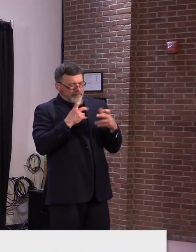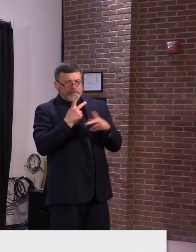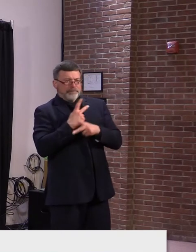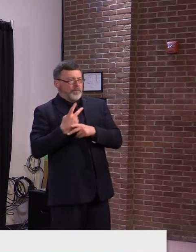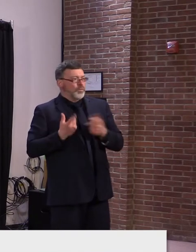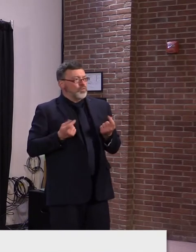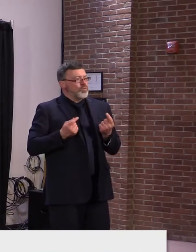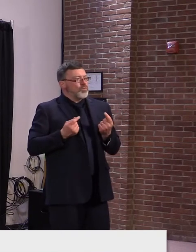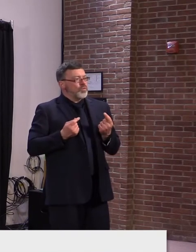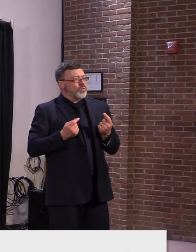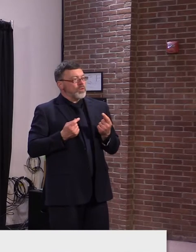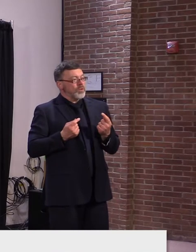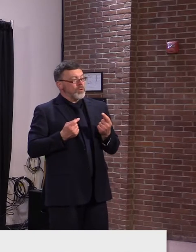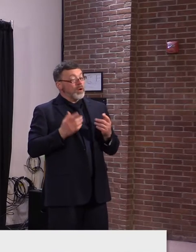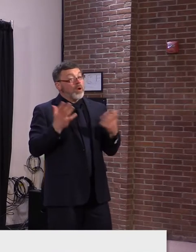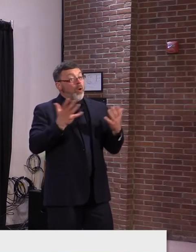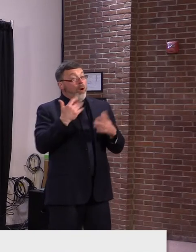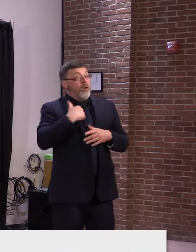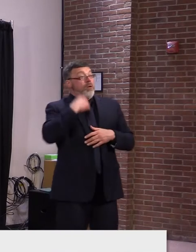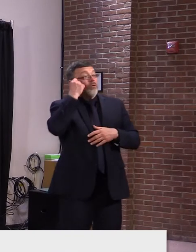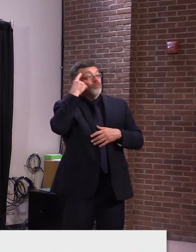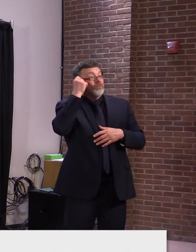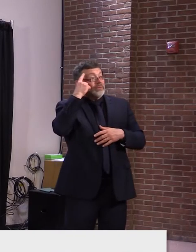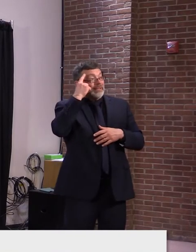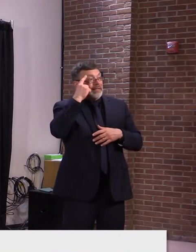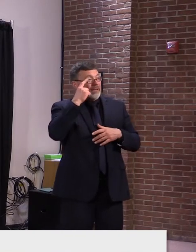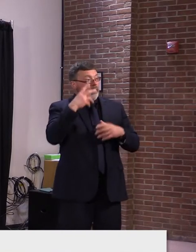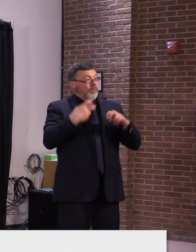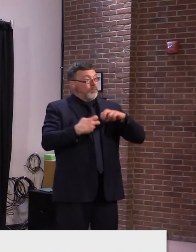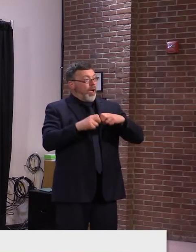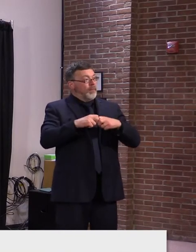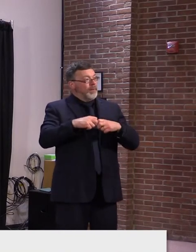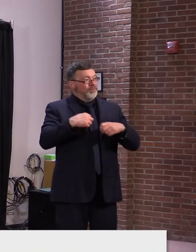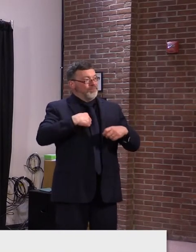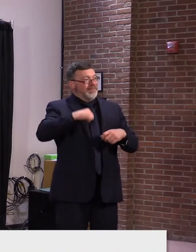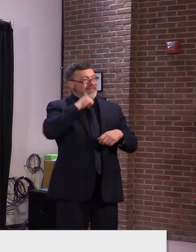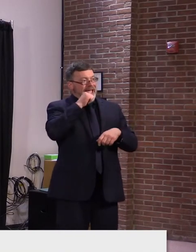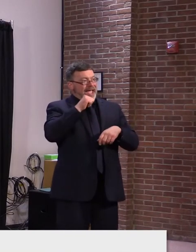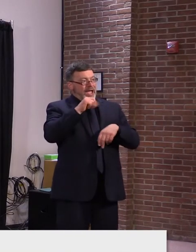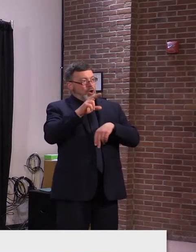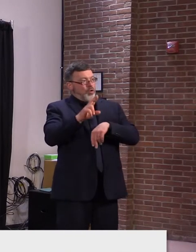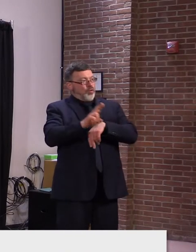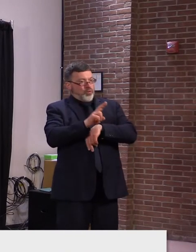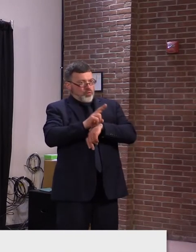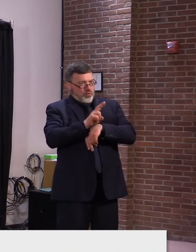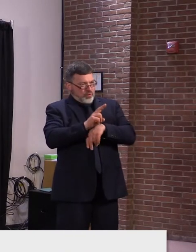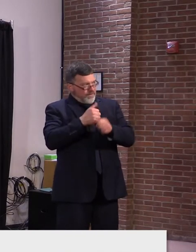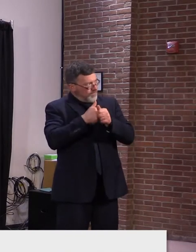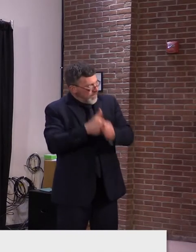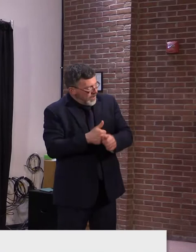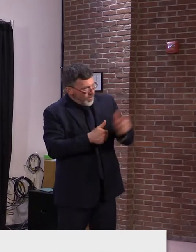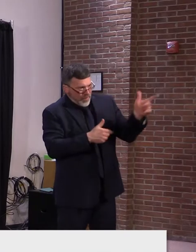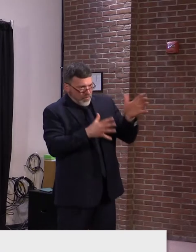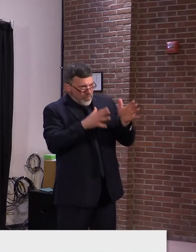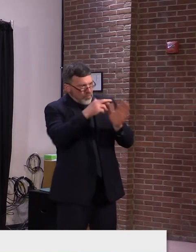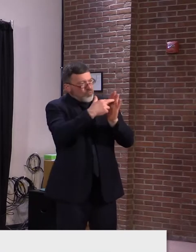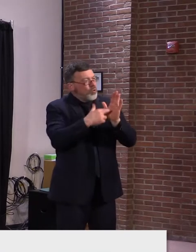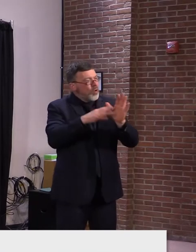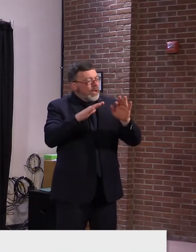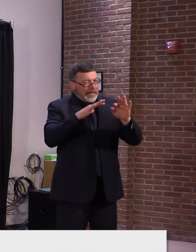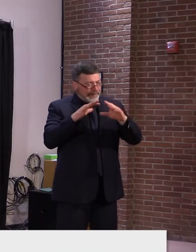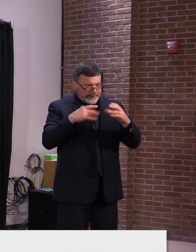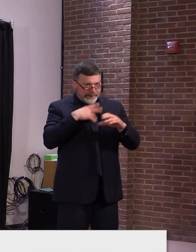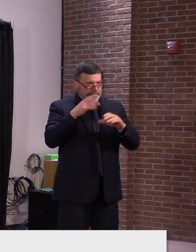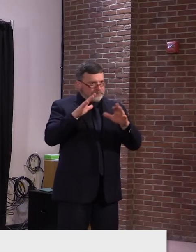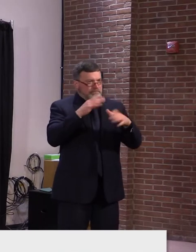understanding, that was the problem. Just the very strict parameters, and we weren't able to utilize